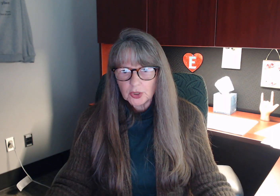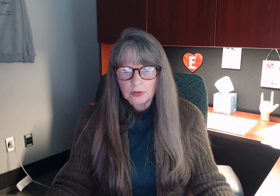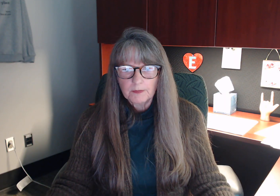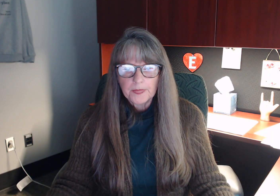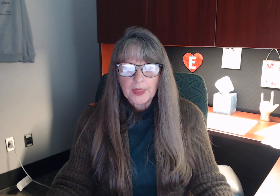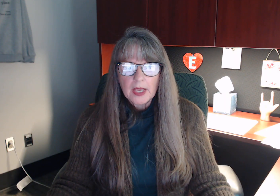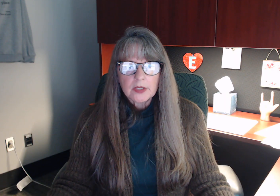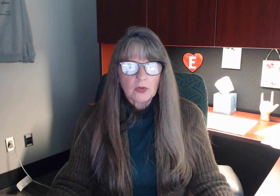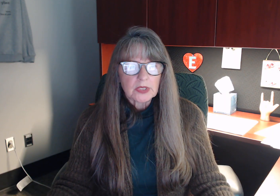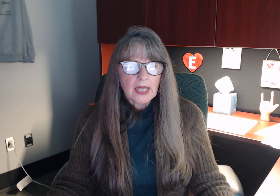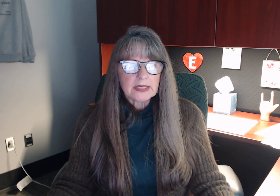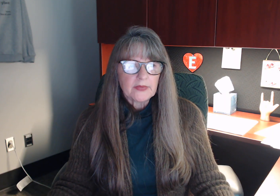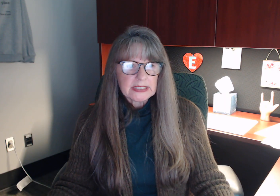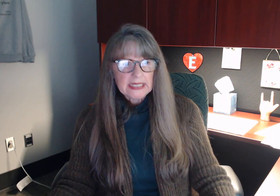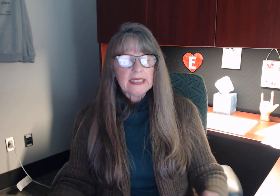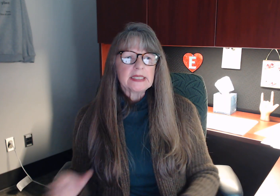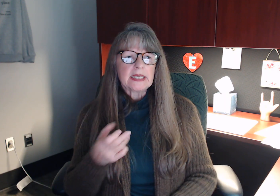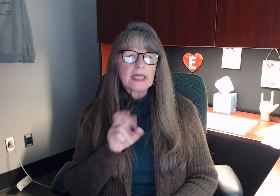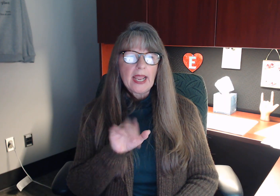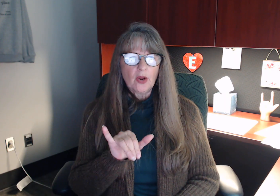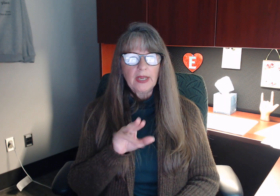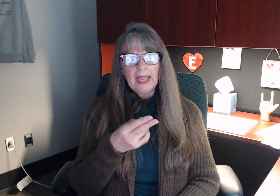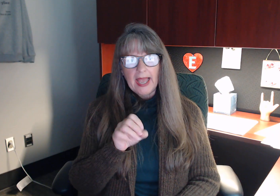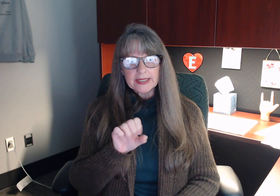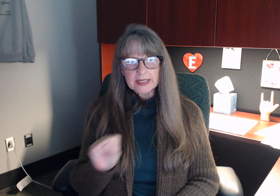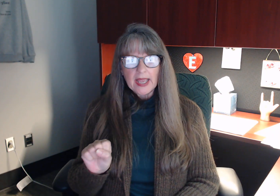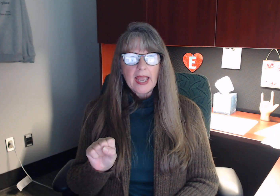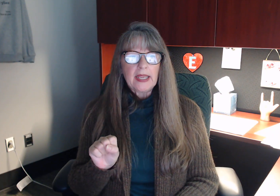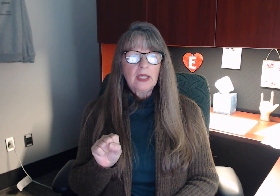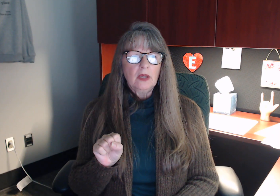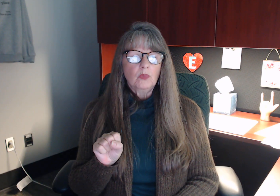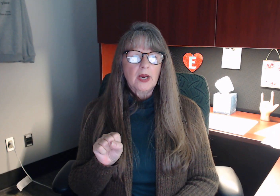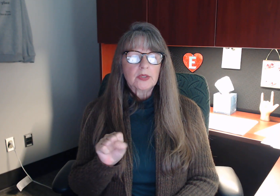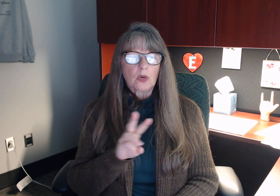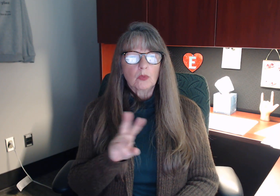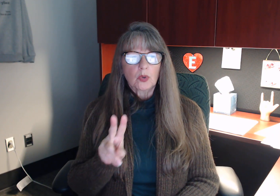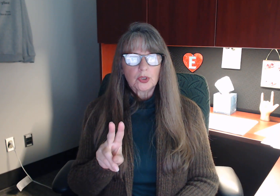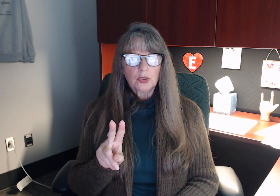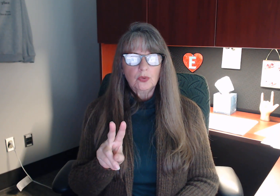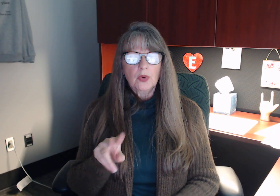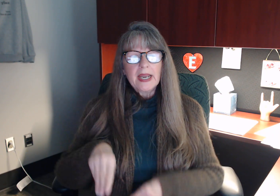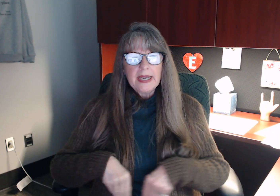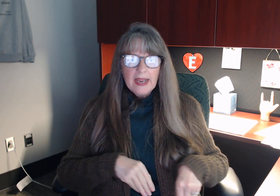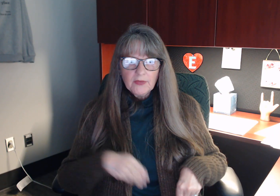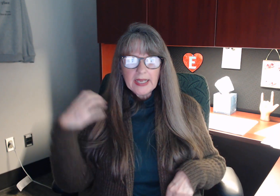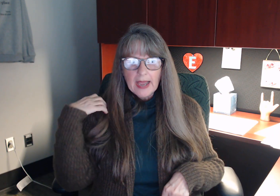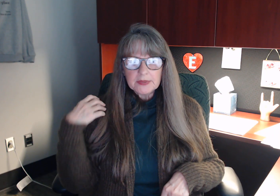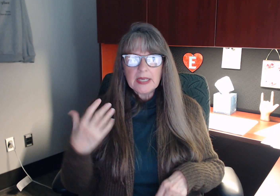picture. So slide 17 says that Harry Hess, he was a World War II Navy captain,